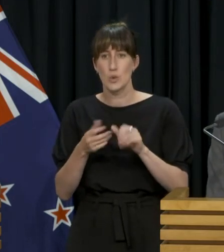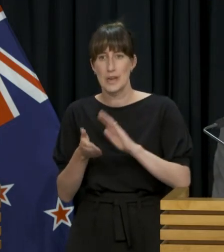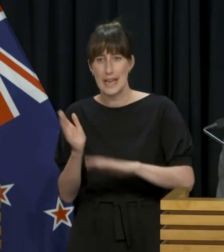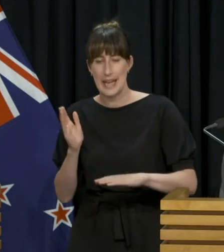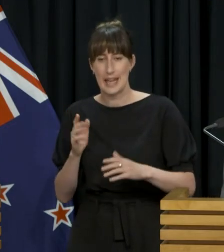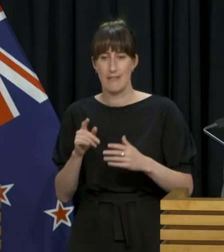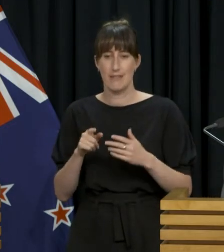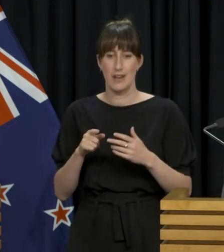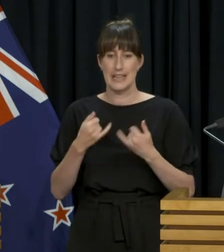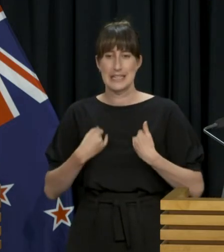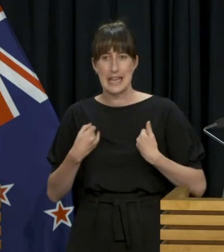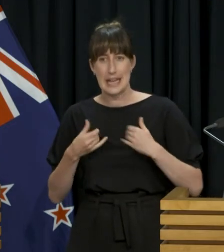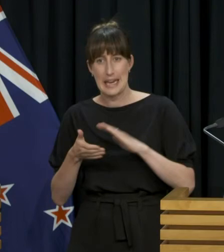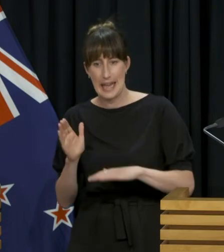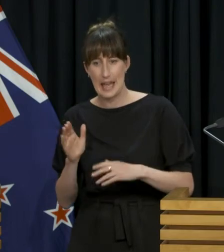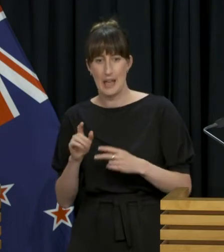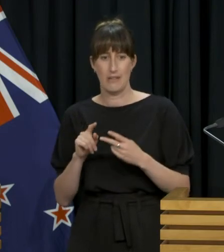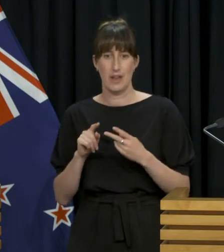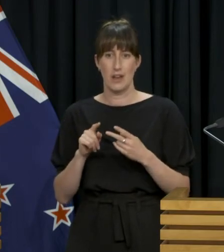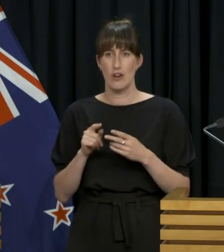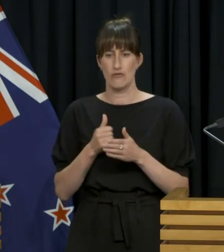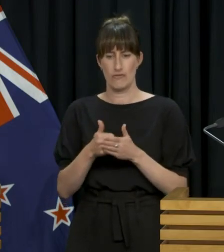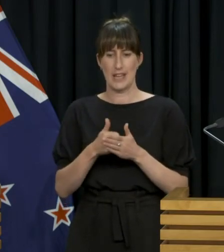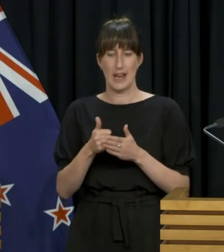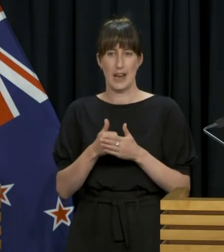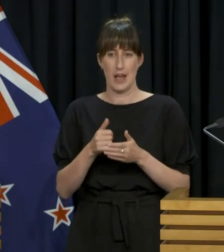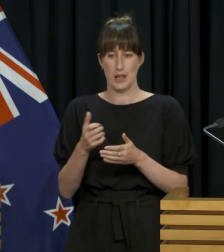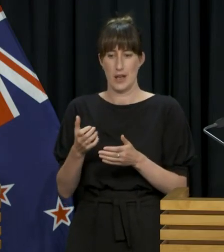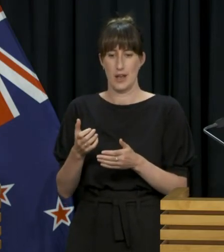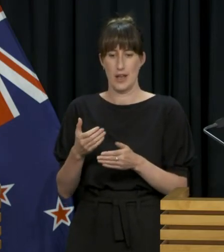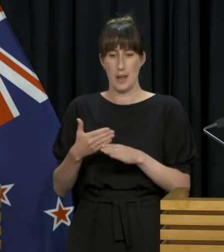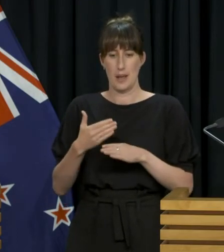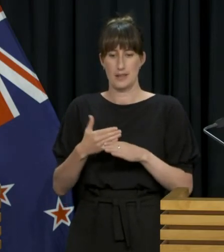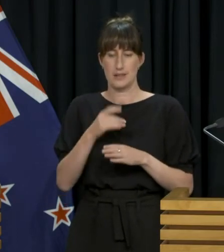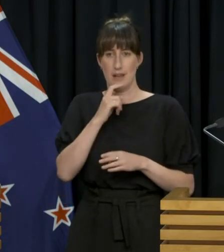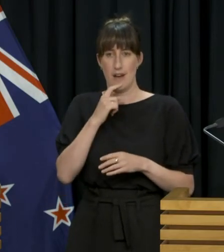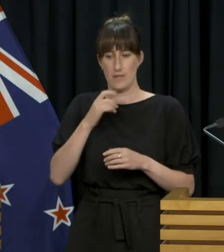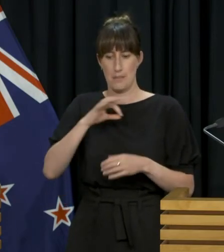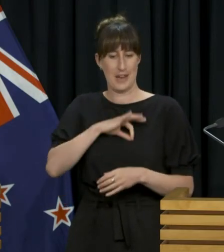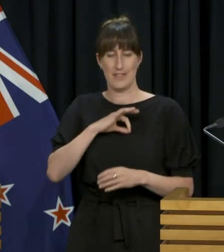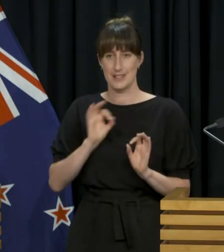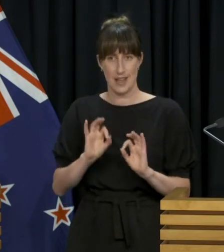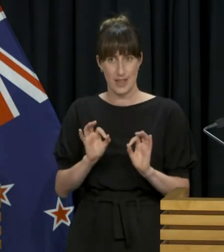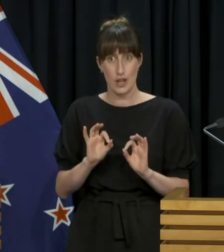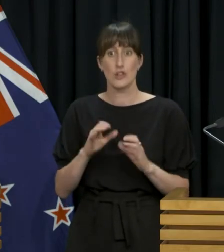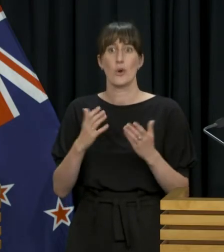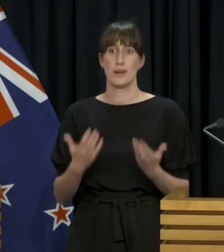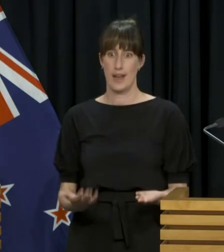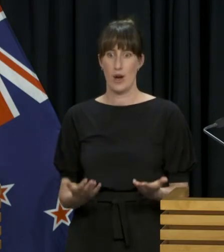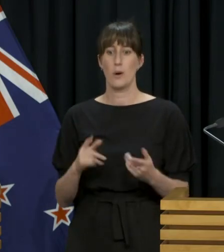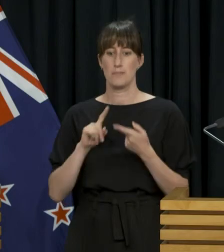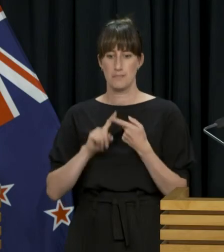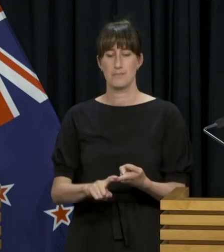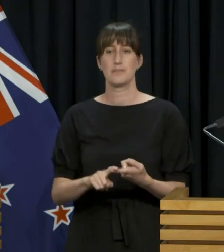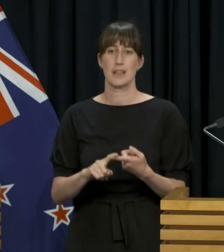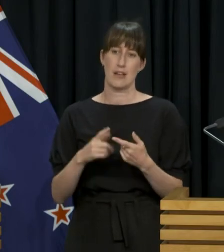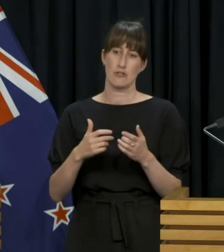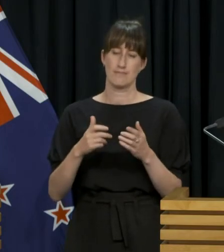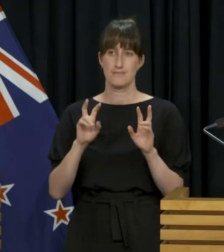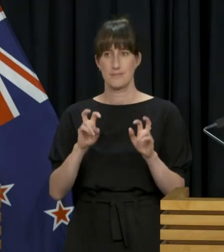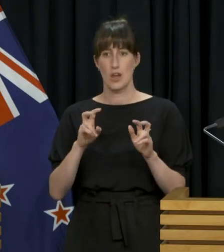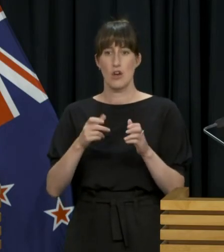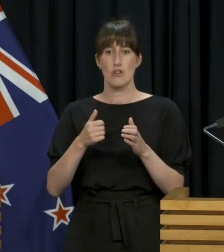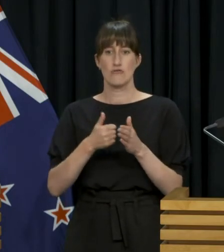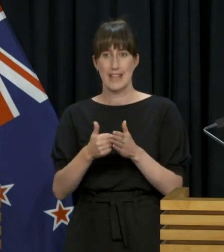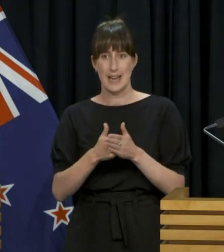you get when you're a regular employee. What we have tried to do is bring them back in-house, so they are regular employees, which does mean their